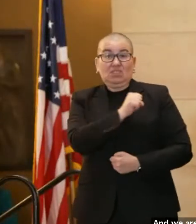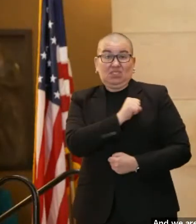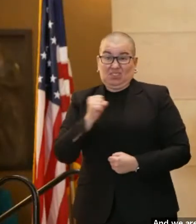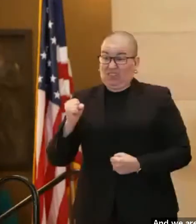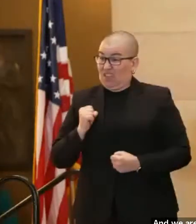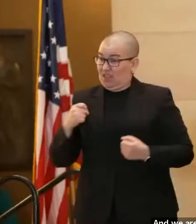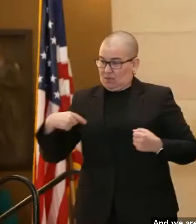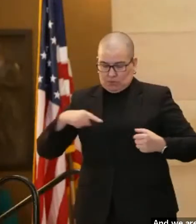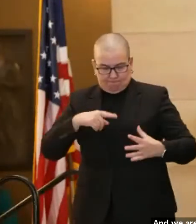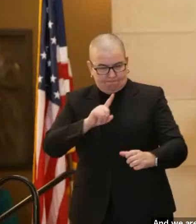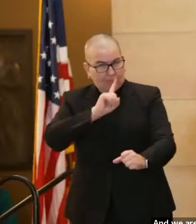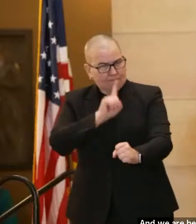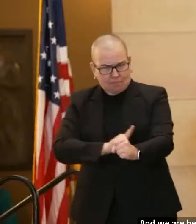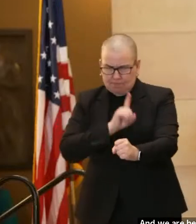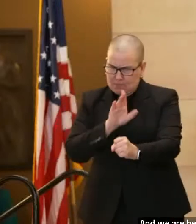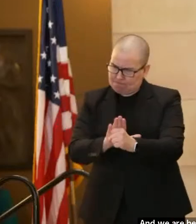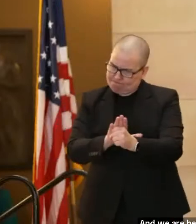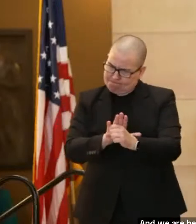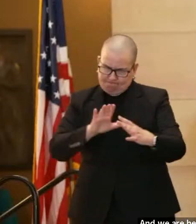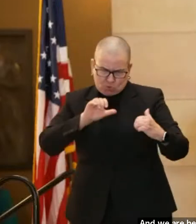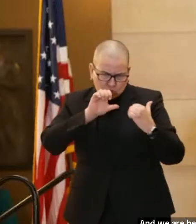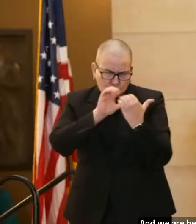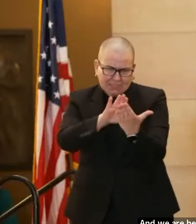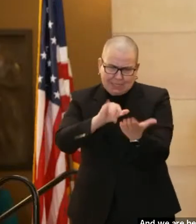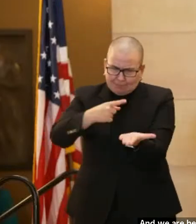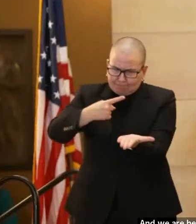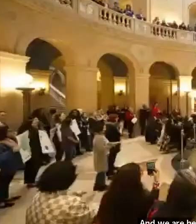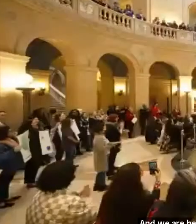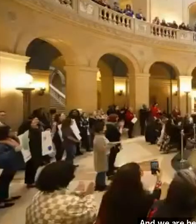to addressing those issues.